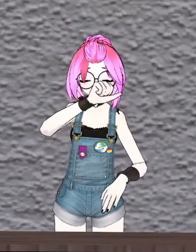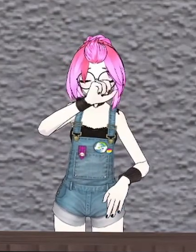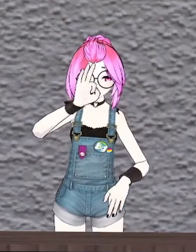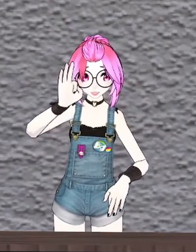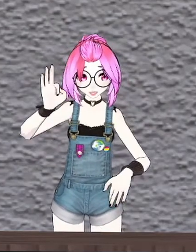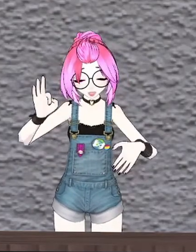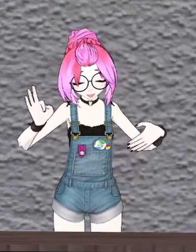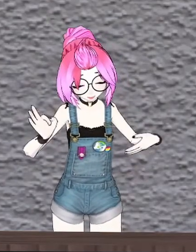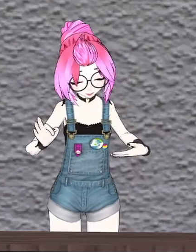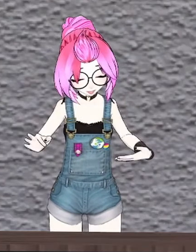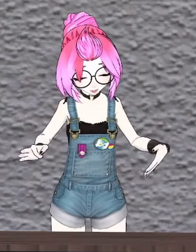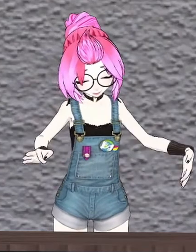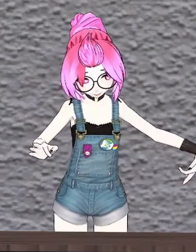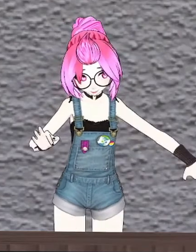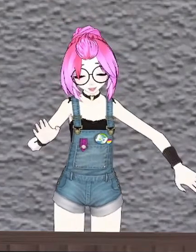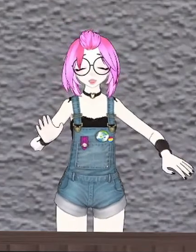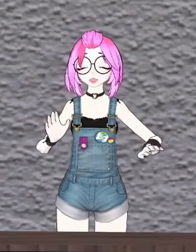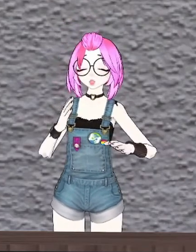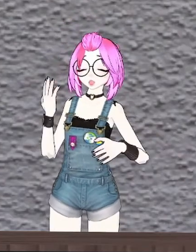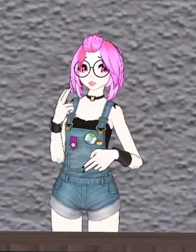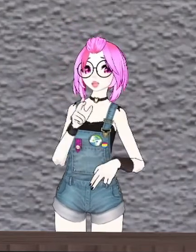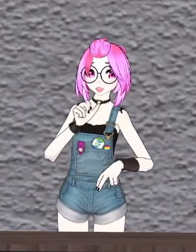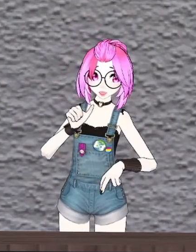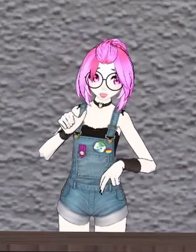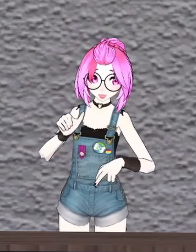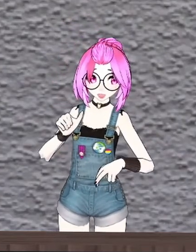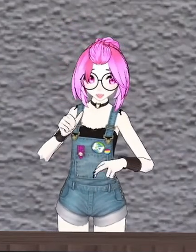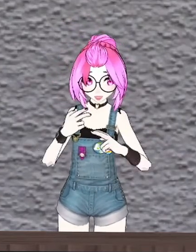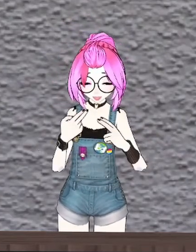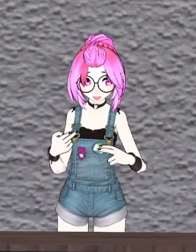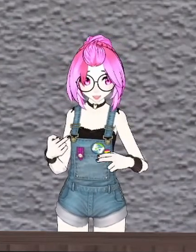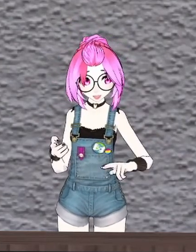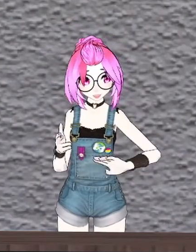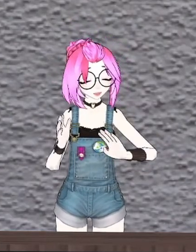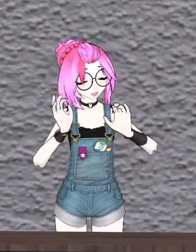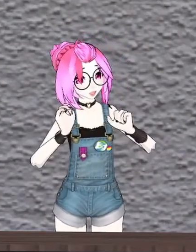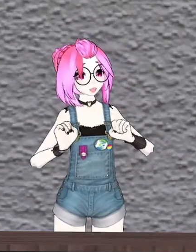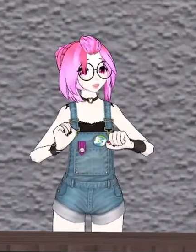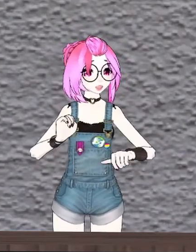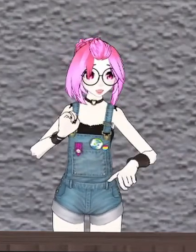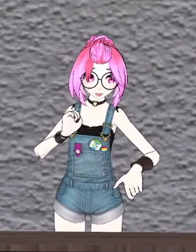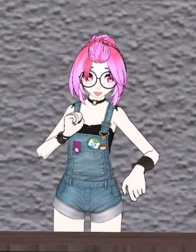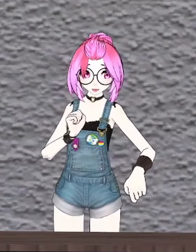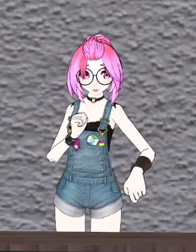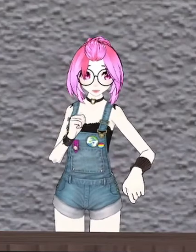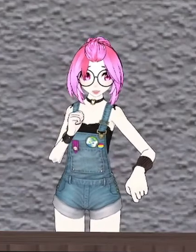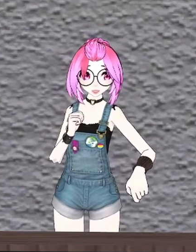is staff. So this sign is a little bit hard if you don't have index, but I'll show you how to do it if you don't. So you're going to start